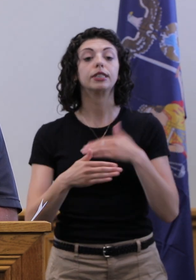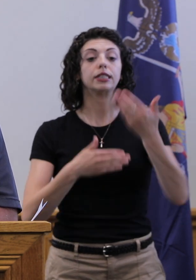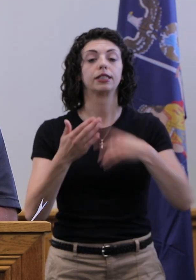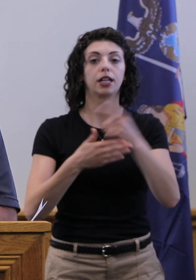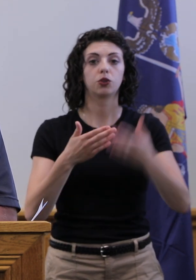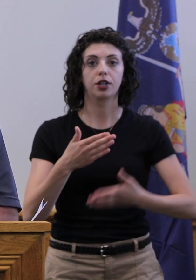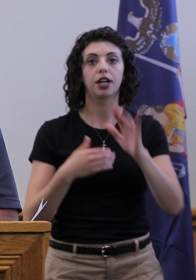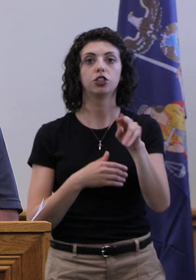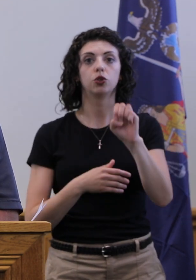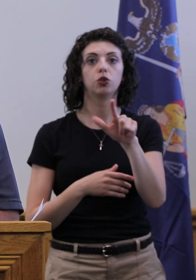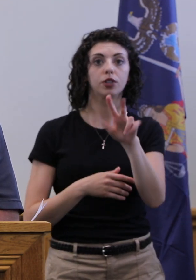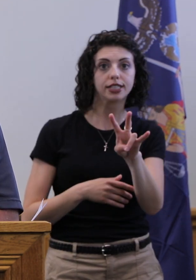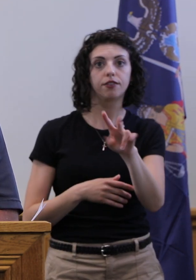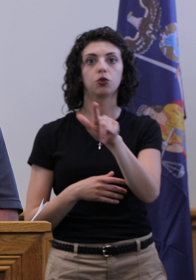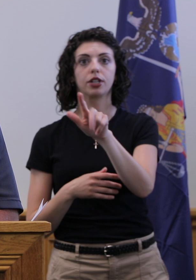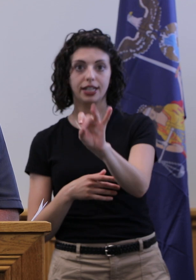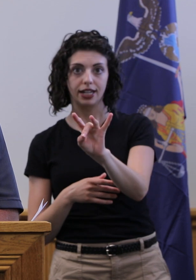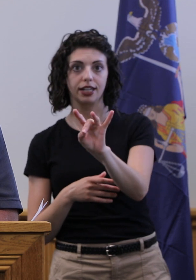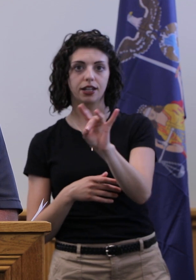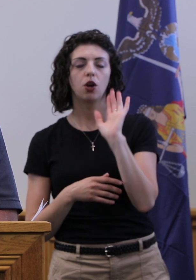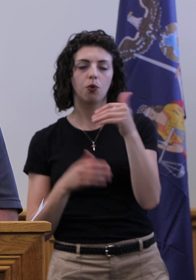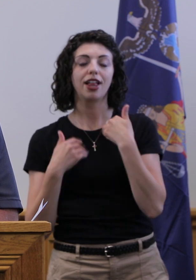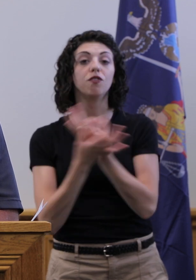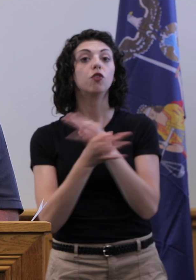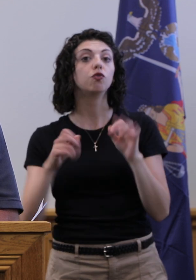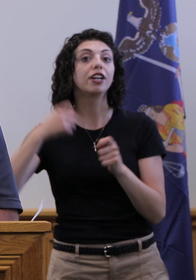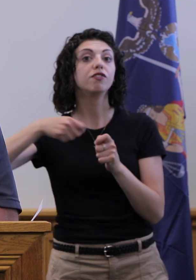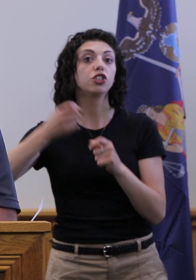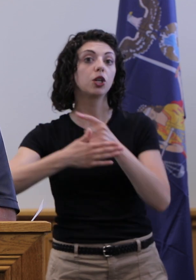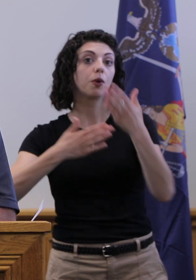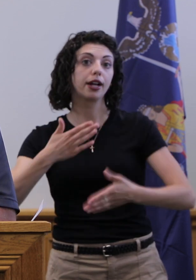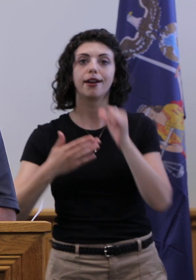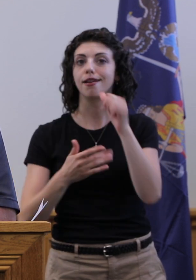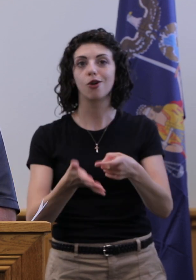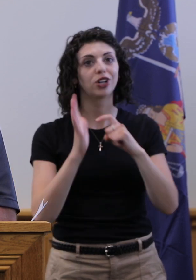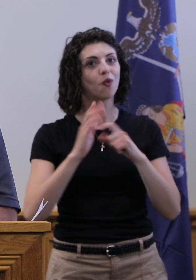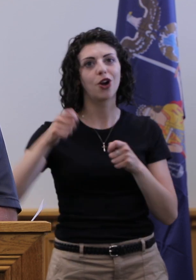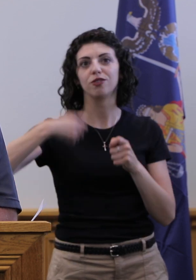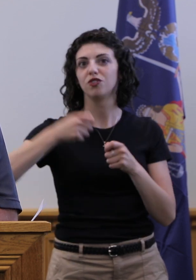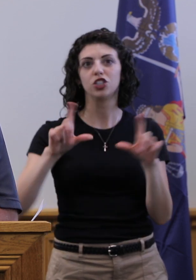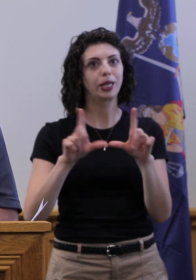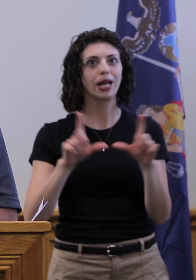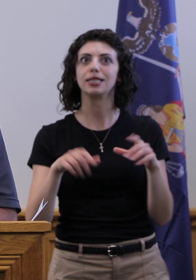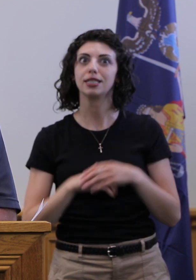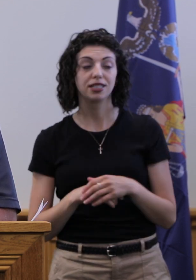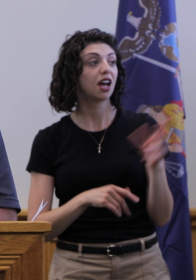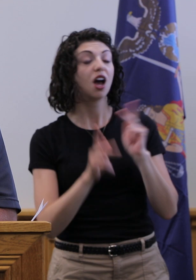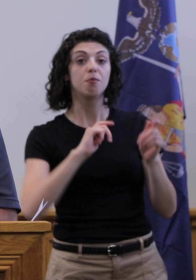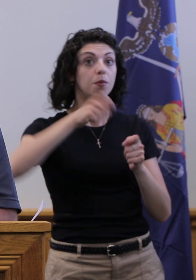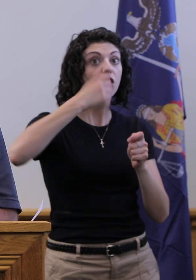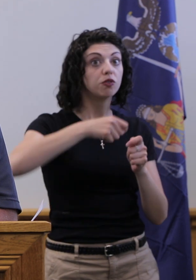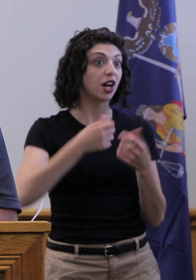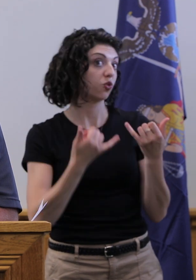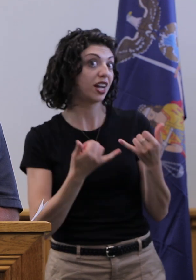27th and 28th, is a free fishing weekend in New York State. You don't need to have a fishing license. Anglers are catching brown